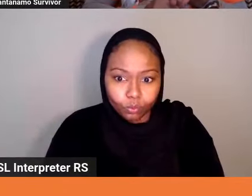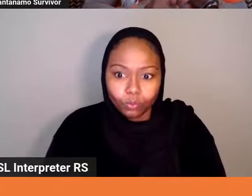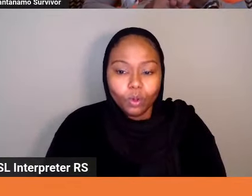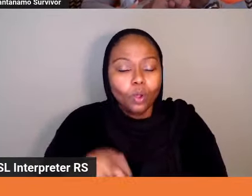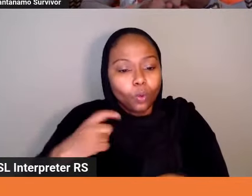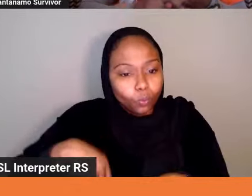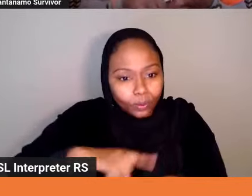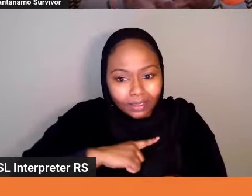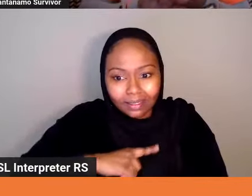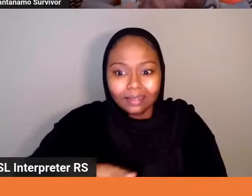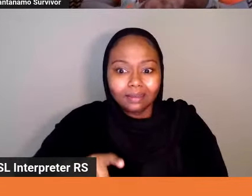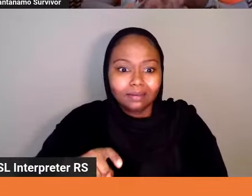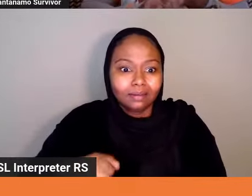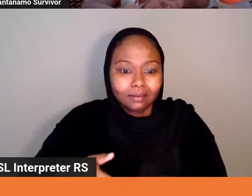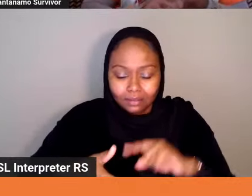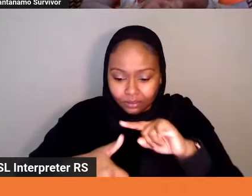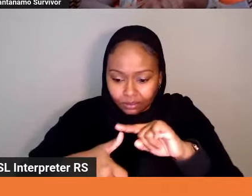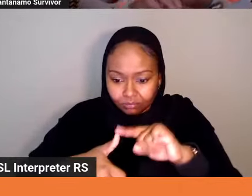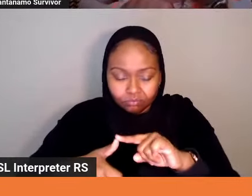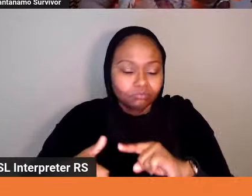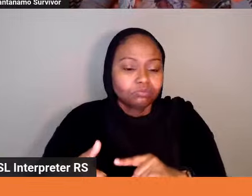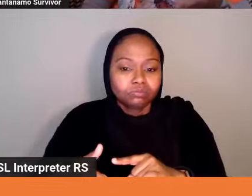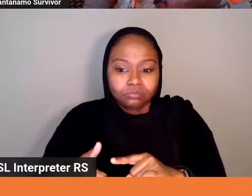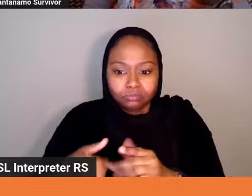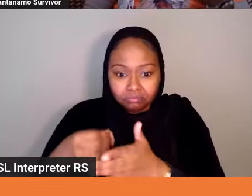its wrongdoing, to compensate